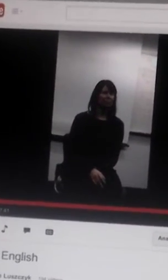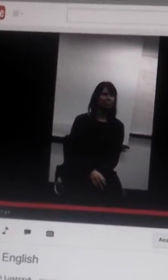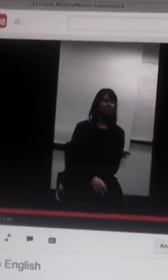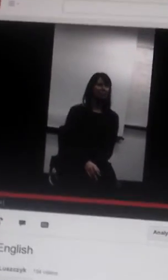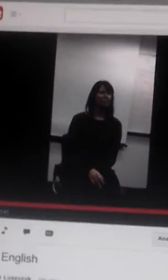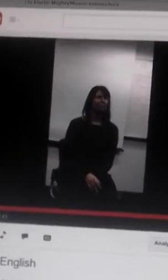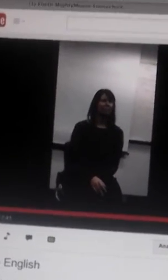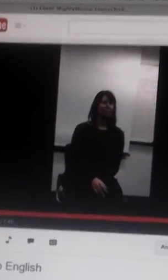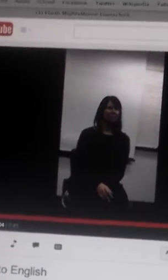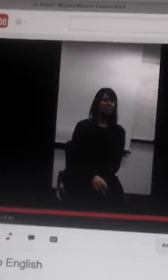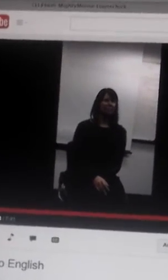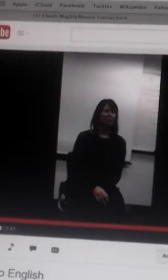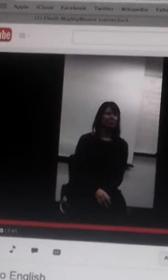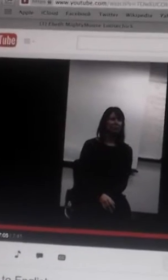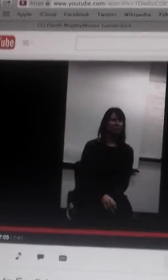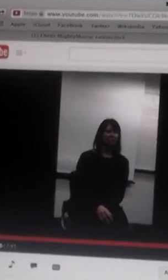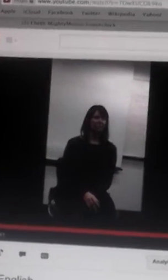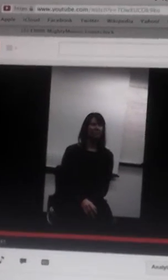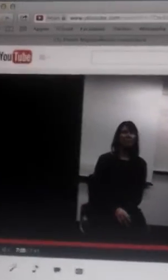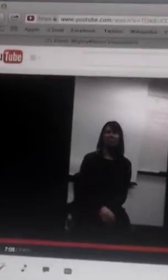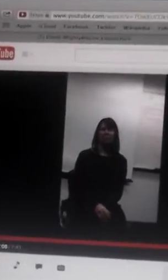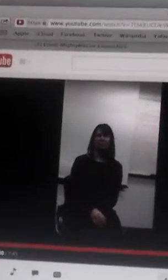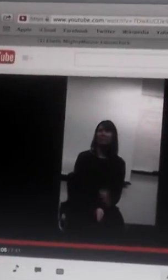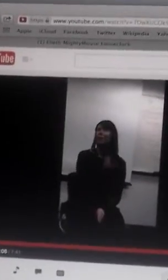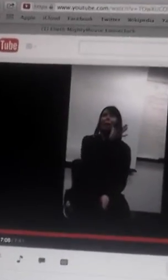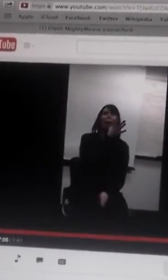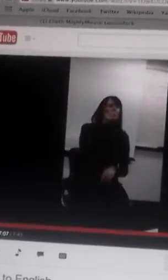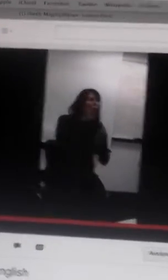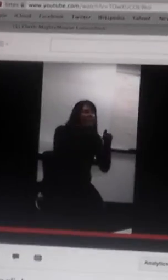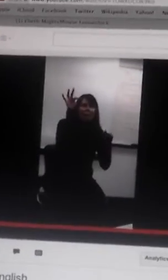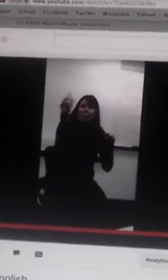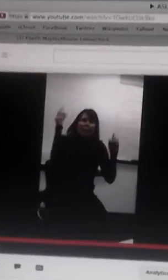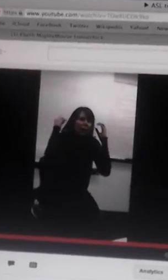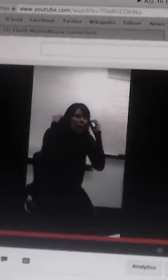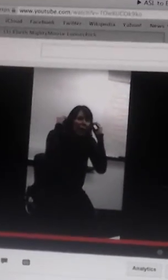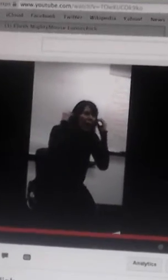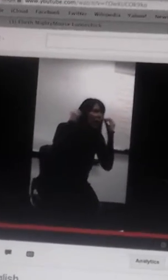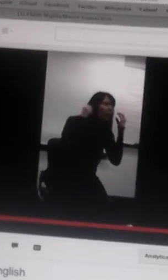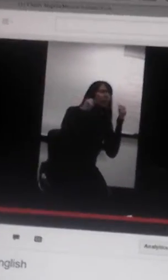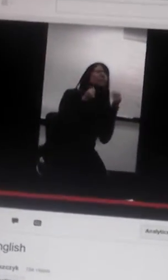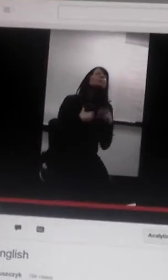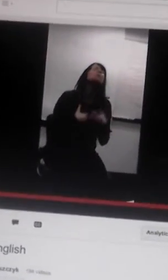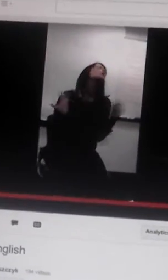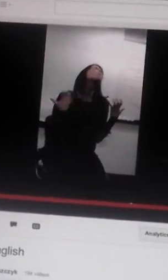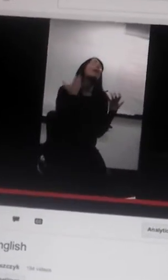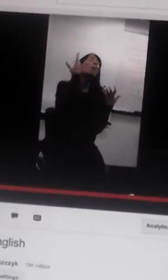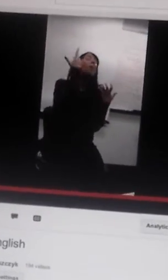rolled my window back up. My mom and I kept smiling. My mom didn't know.